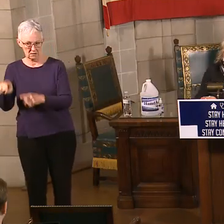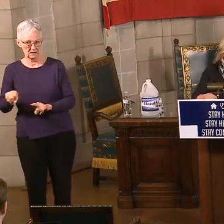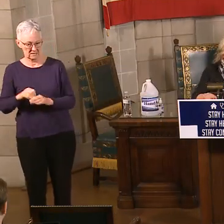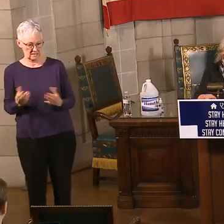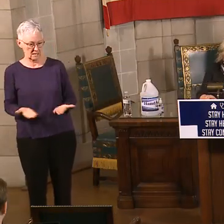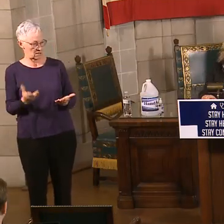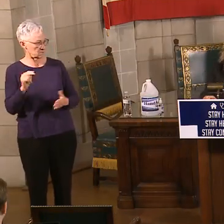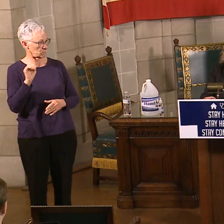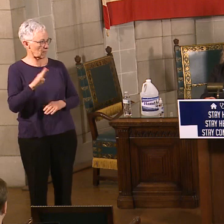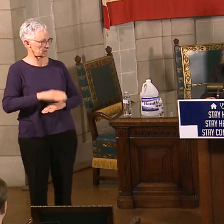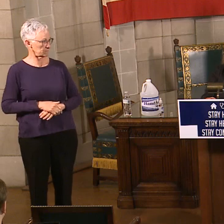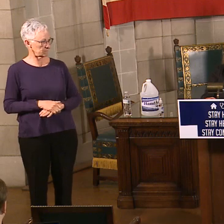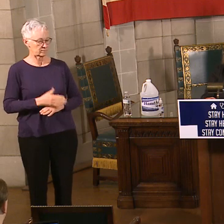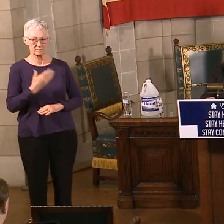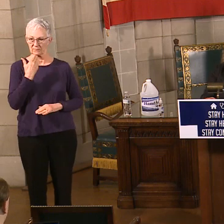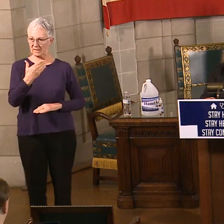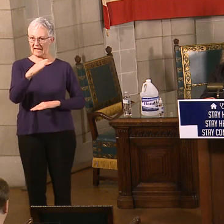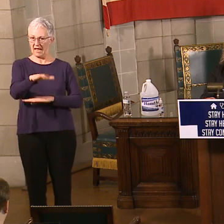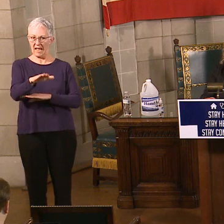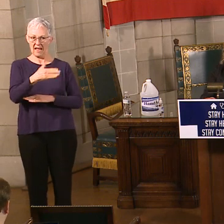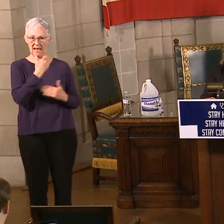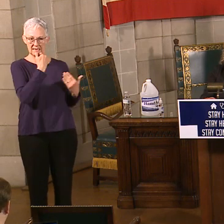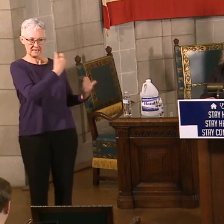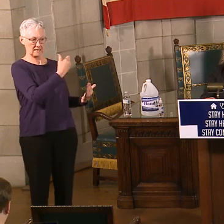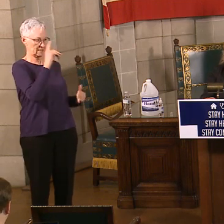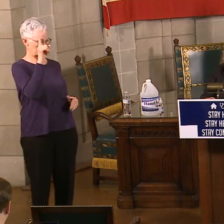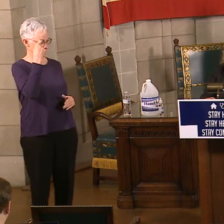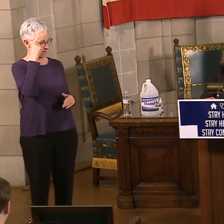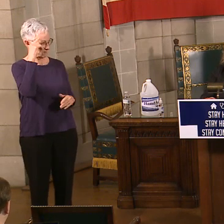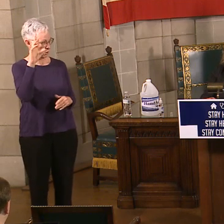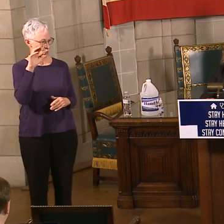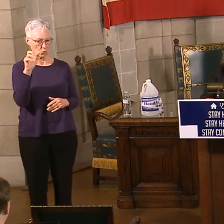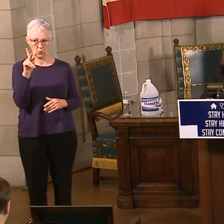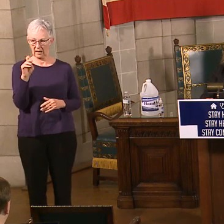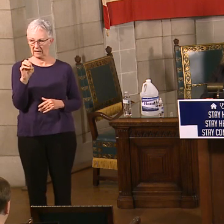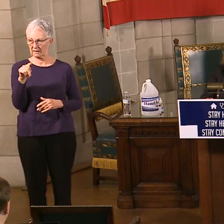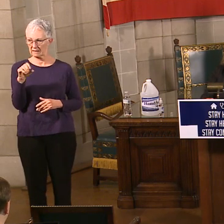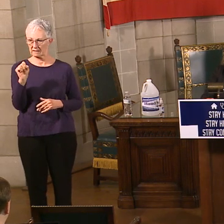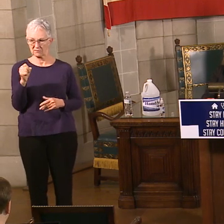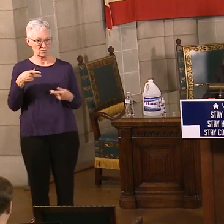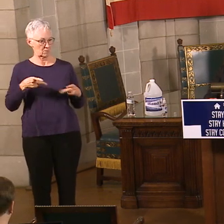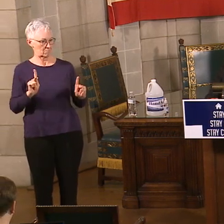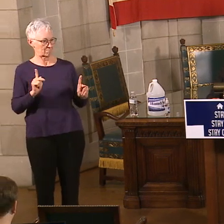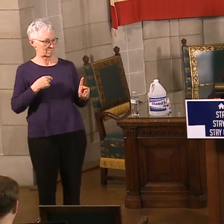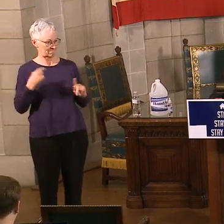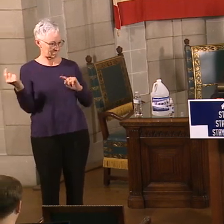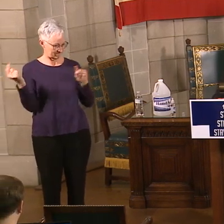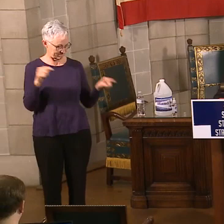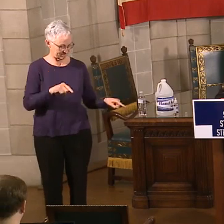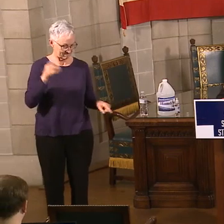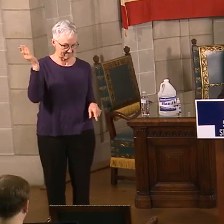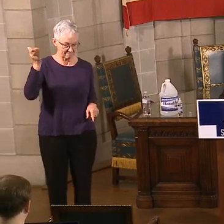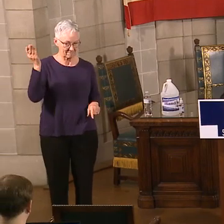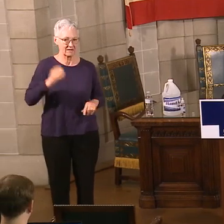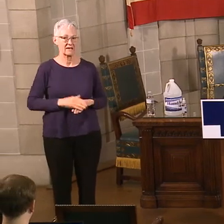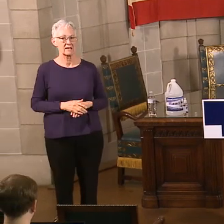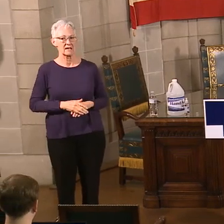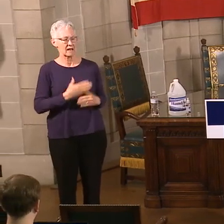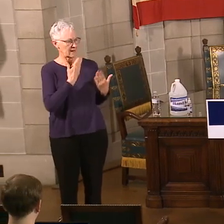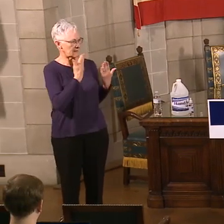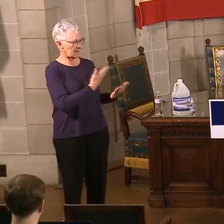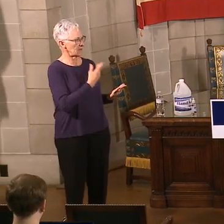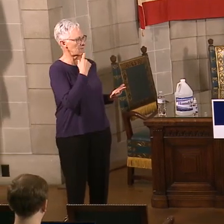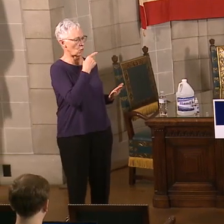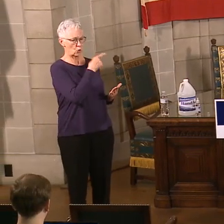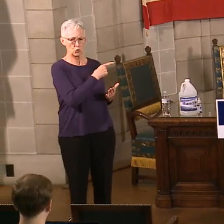Good afternoon. Thank you, Governor Ricketts, for allowing me to join you today and for the focus that you are placing on those